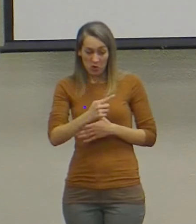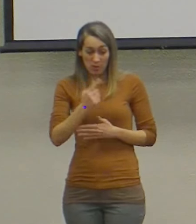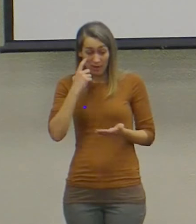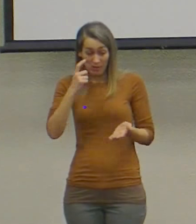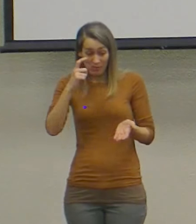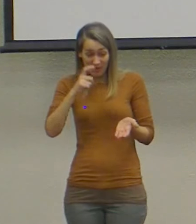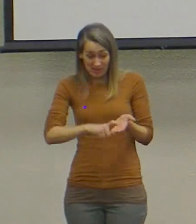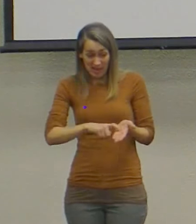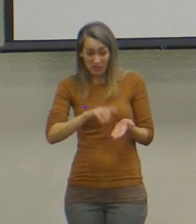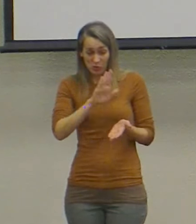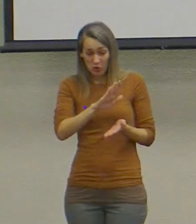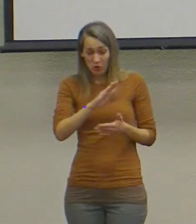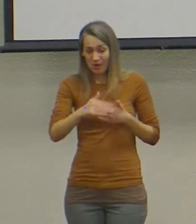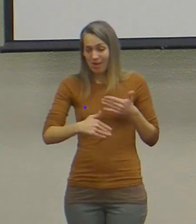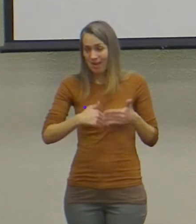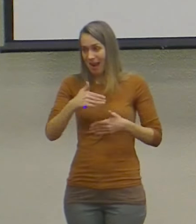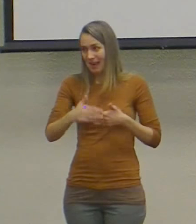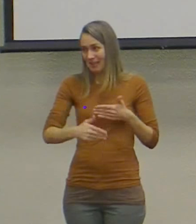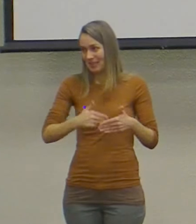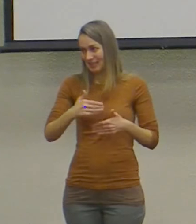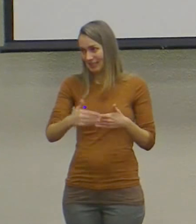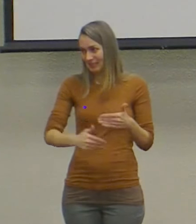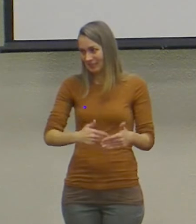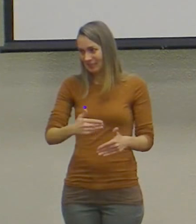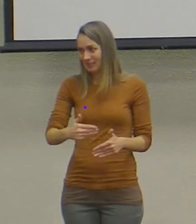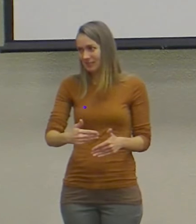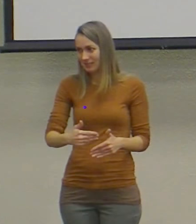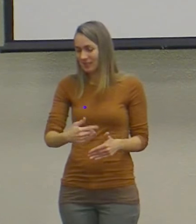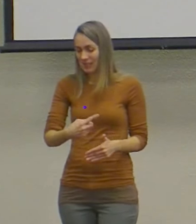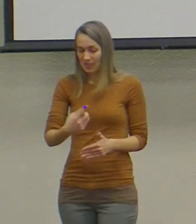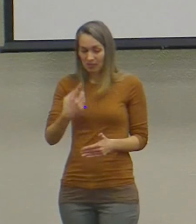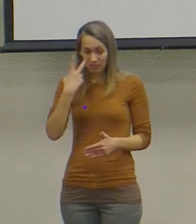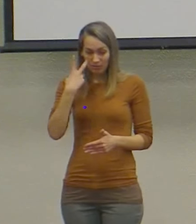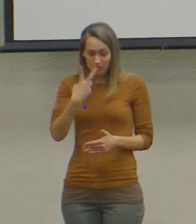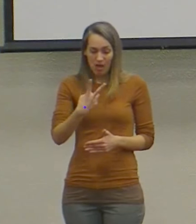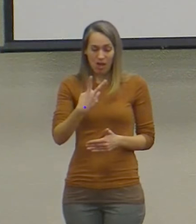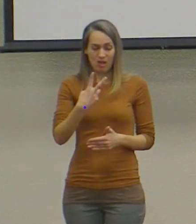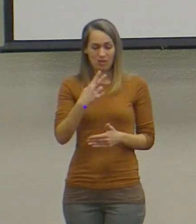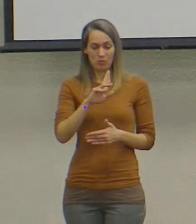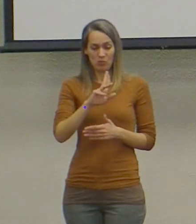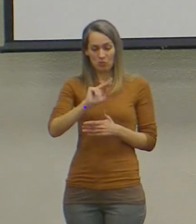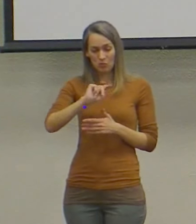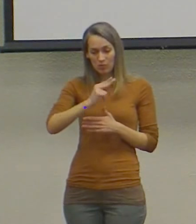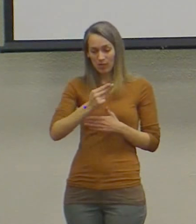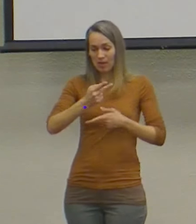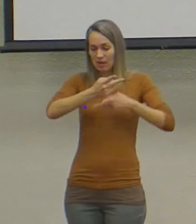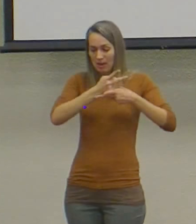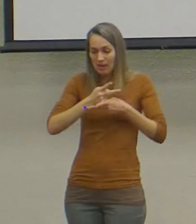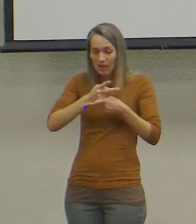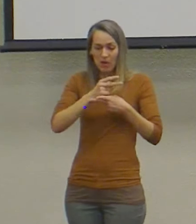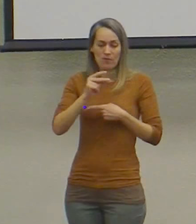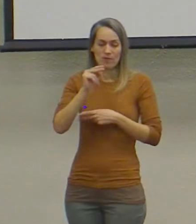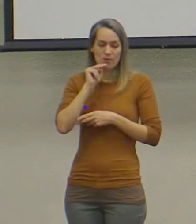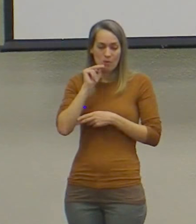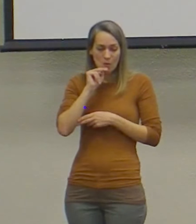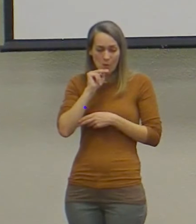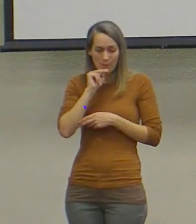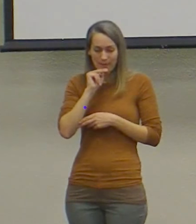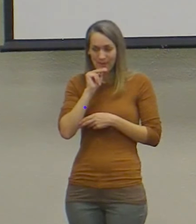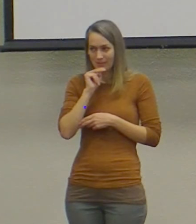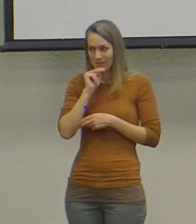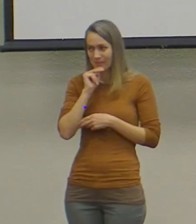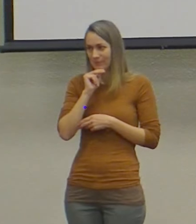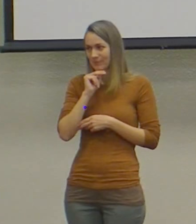the kindnesses, the former kindnesses that Ruth had expressed to Naomi in her care, and now understands that she's making an appeal to